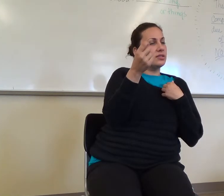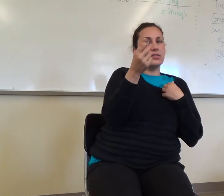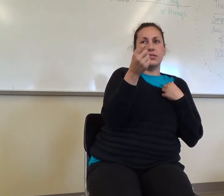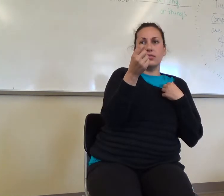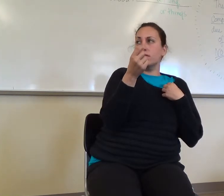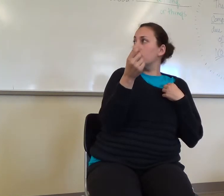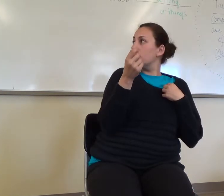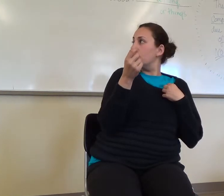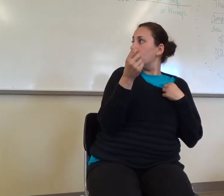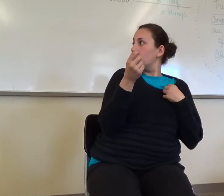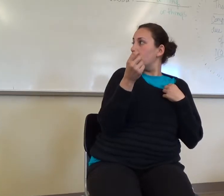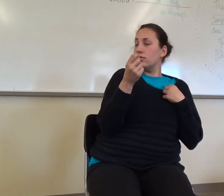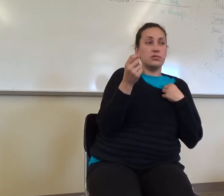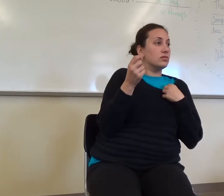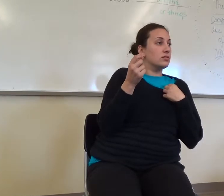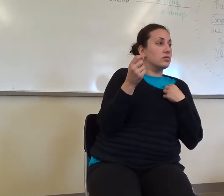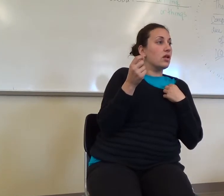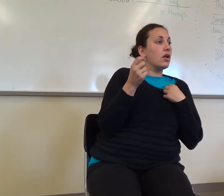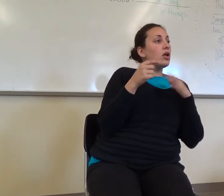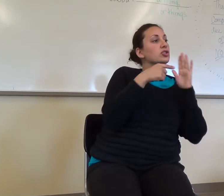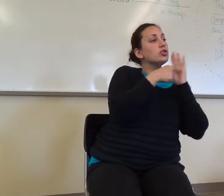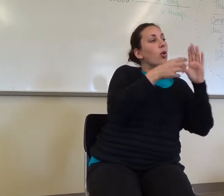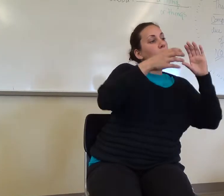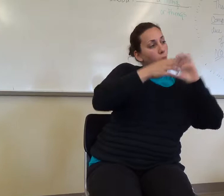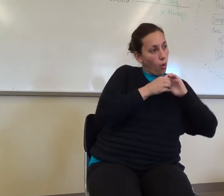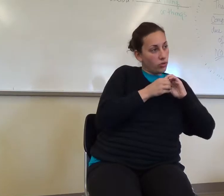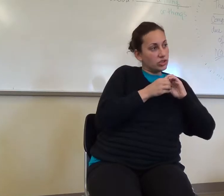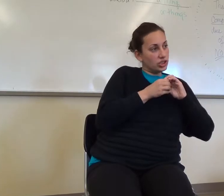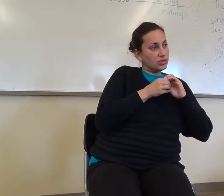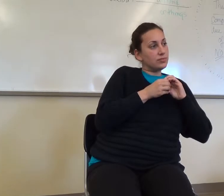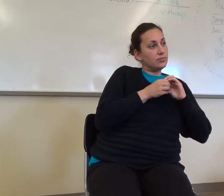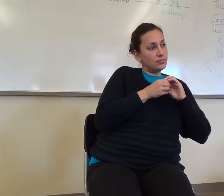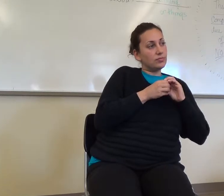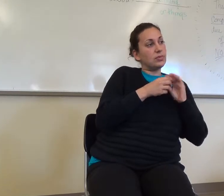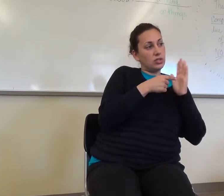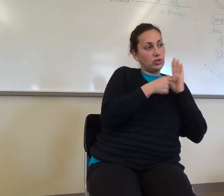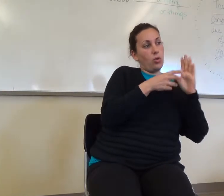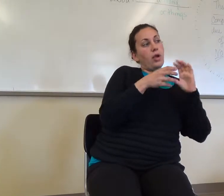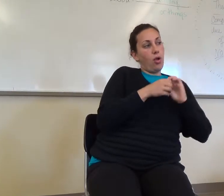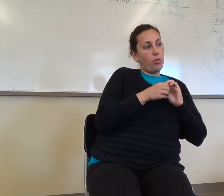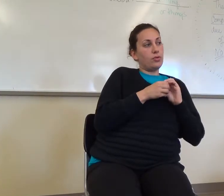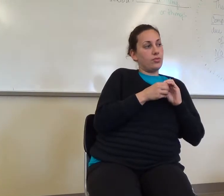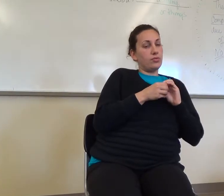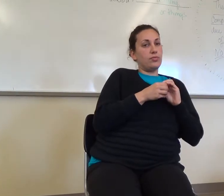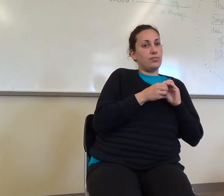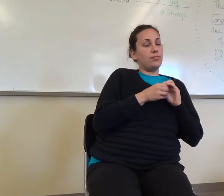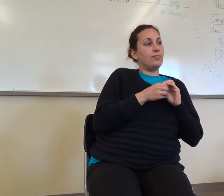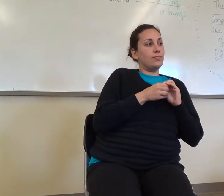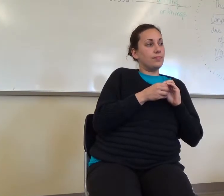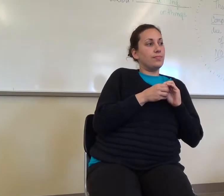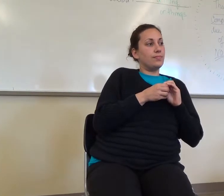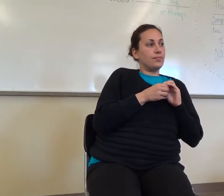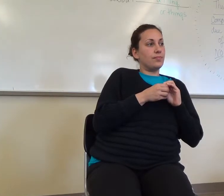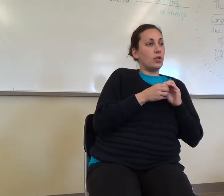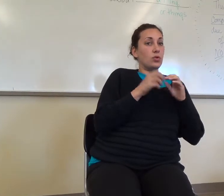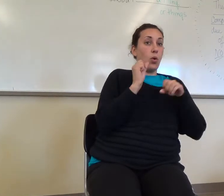Because it's showing possession. Possessive. Okay. So this is a thing, the dominance of